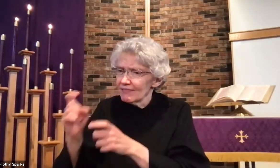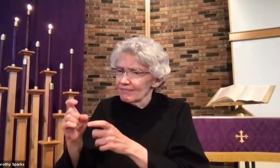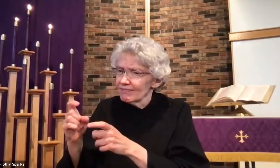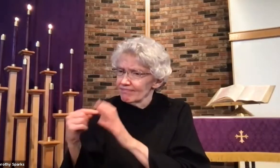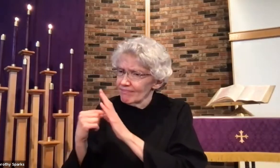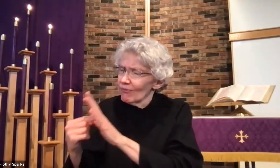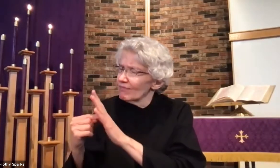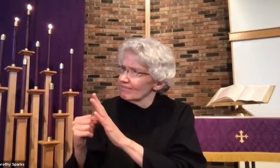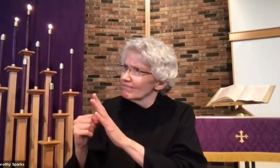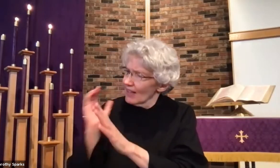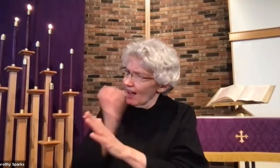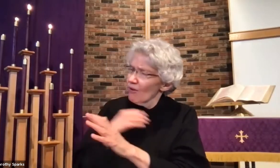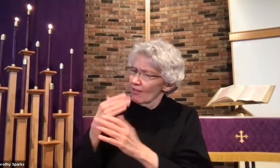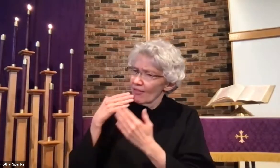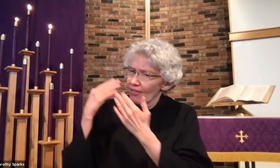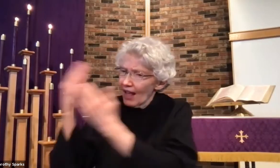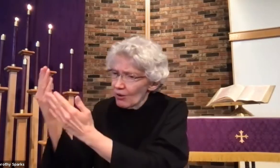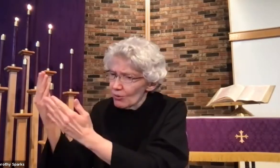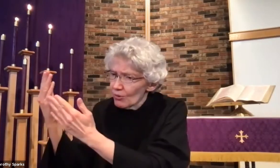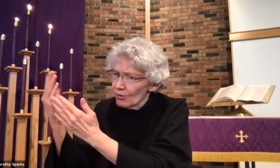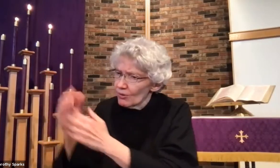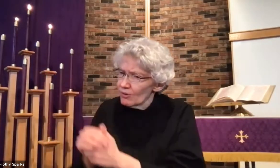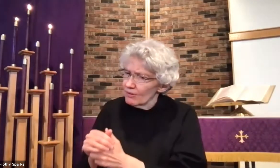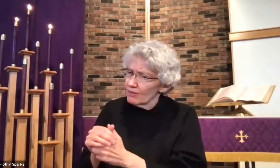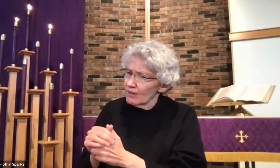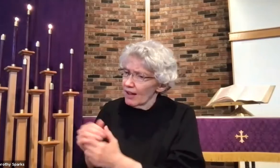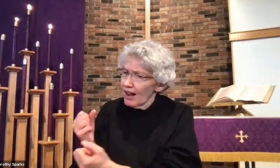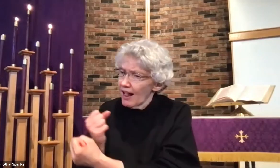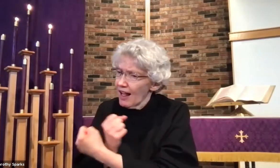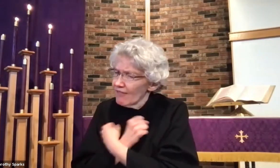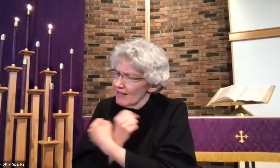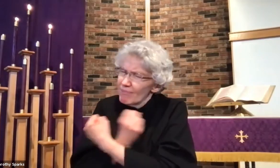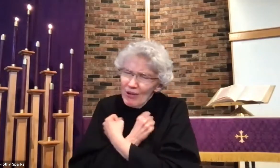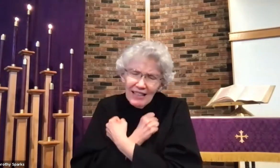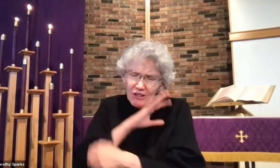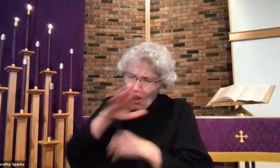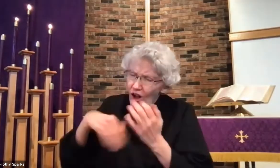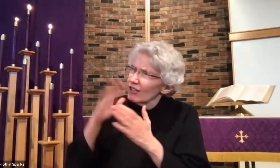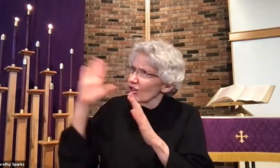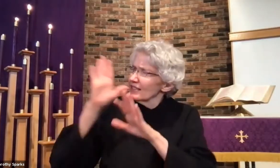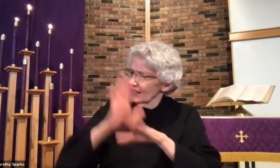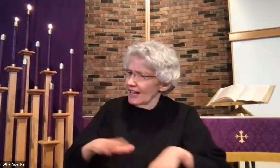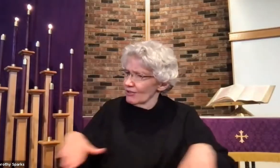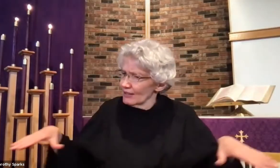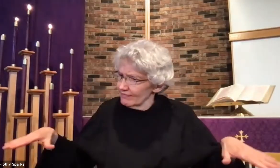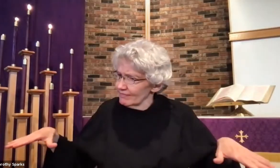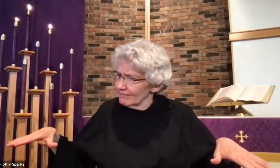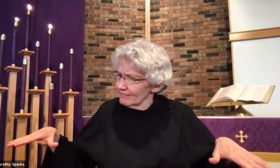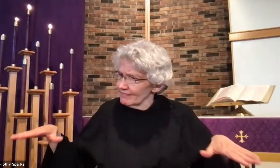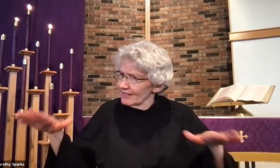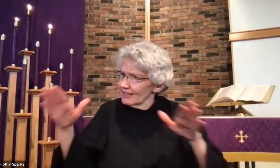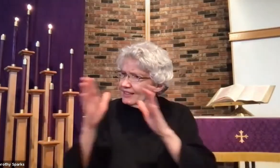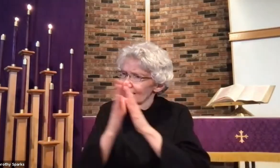May these gifts be signs of our gratitude and the love which embraces all your children.